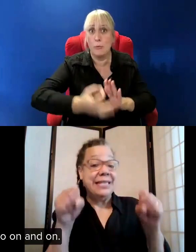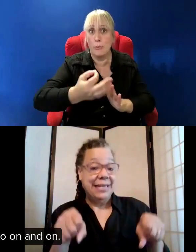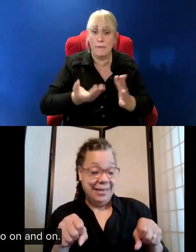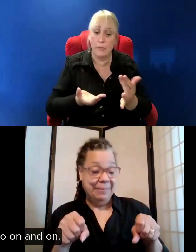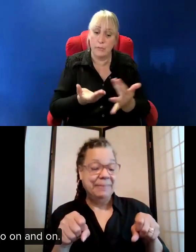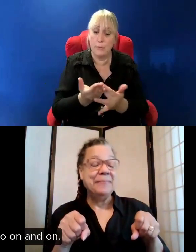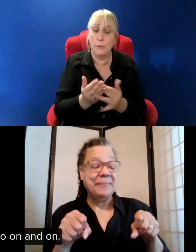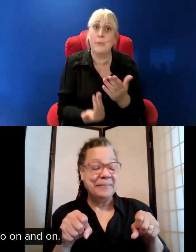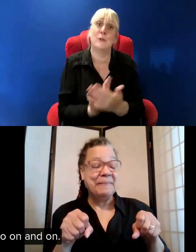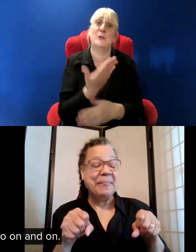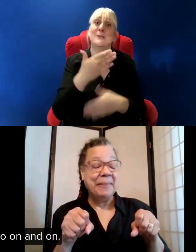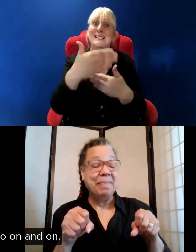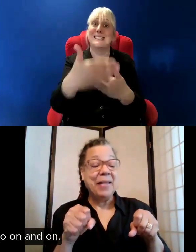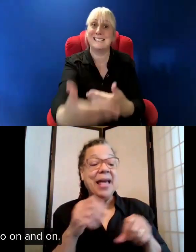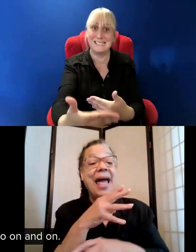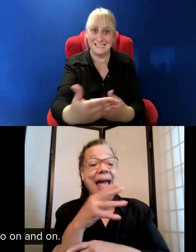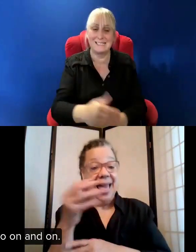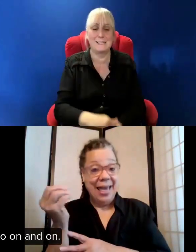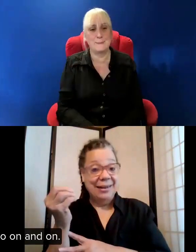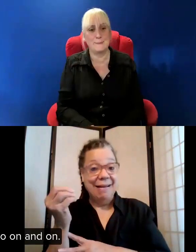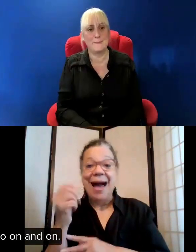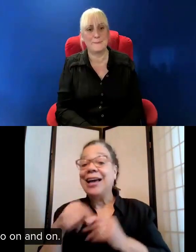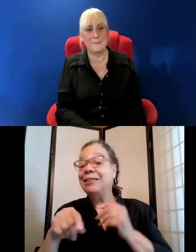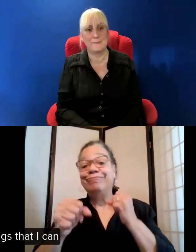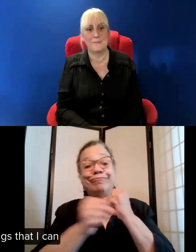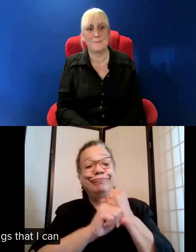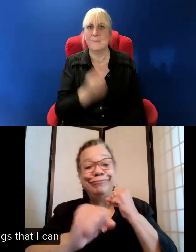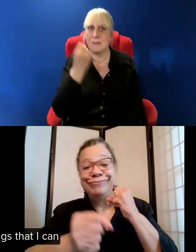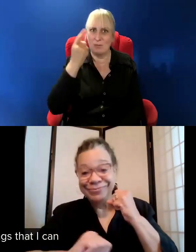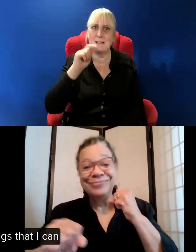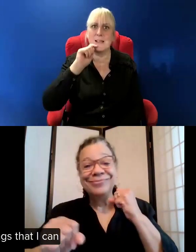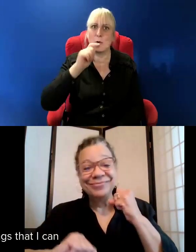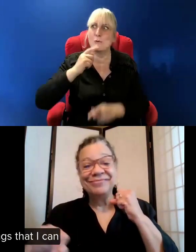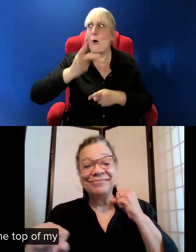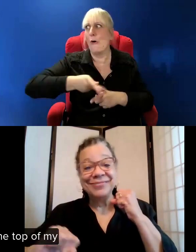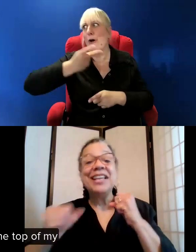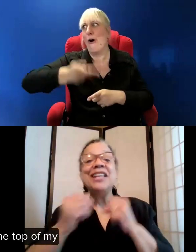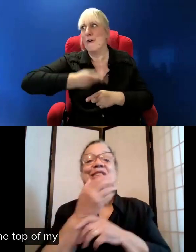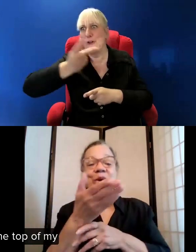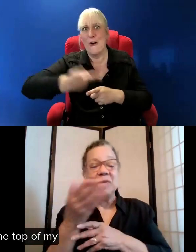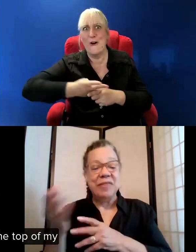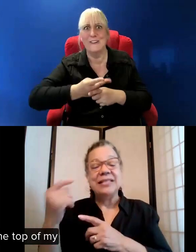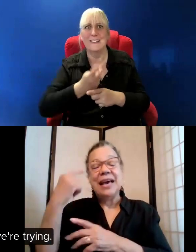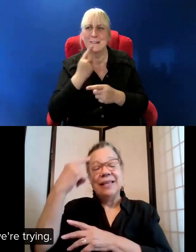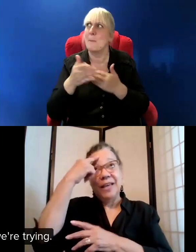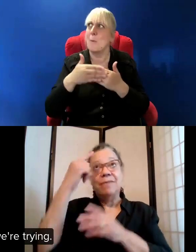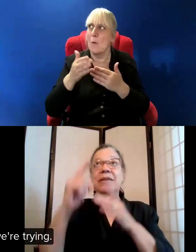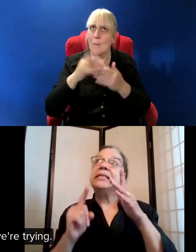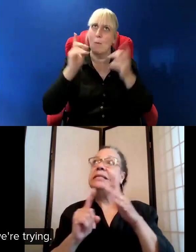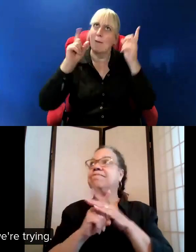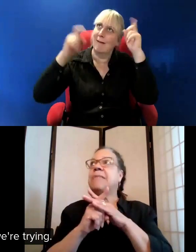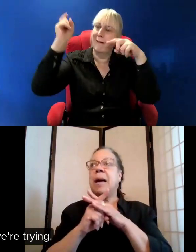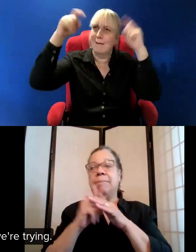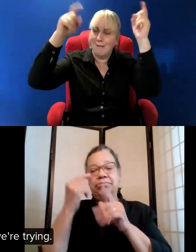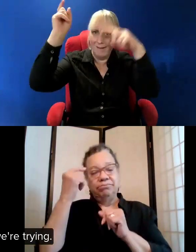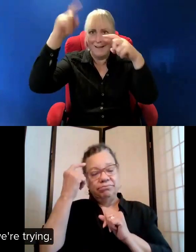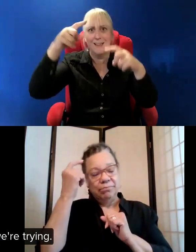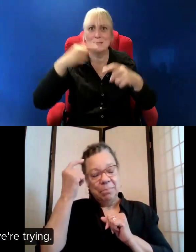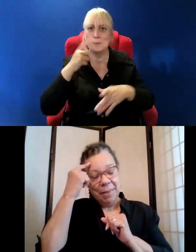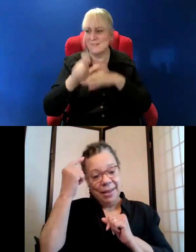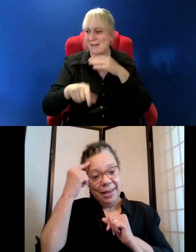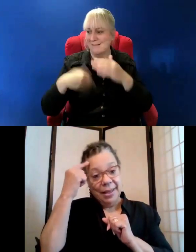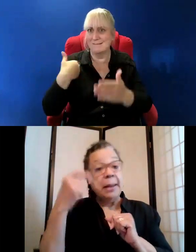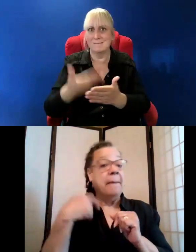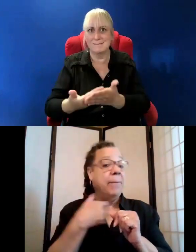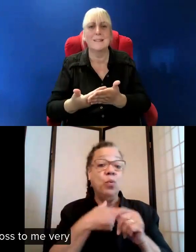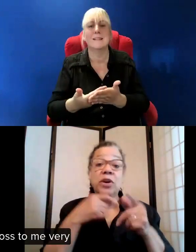And I could go on and on. They are things that I can think of off the top of my head, but we're